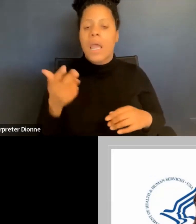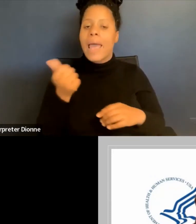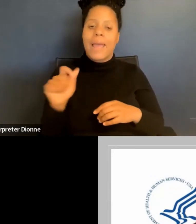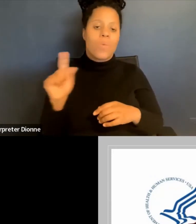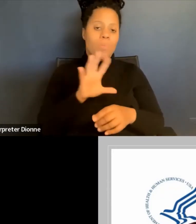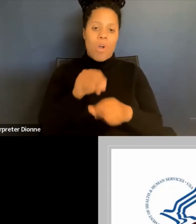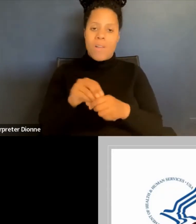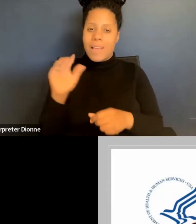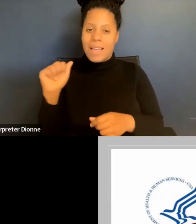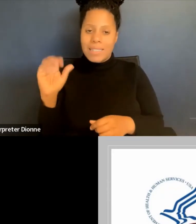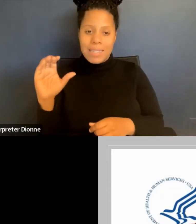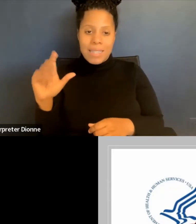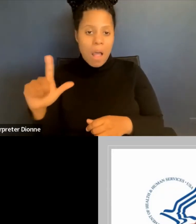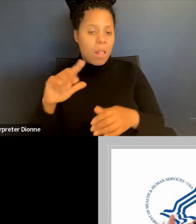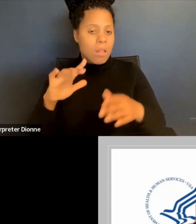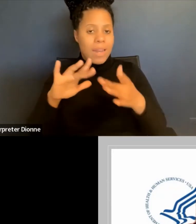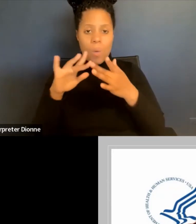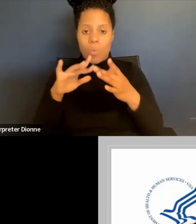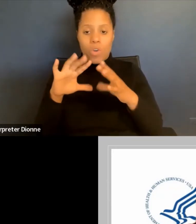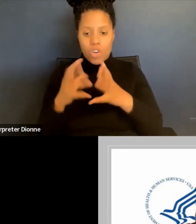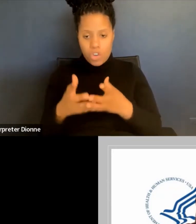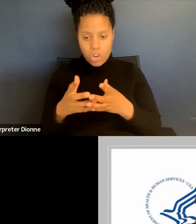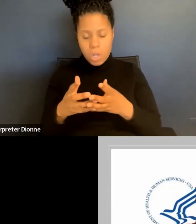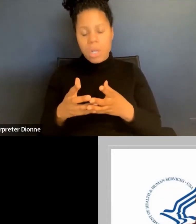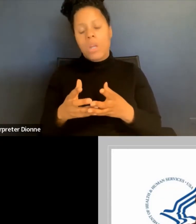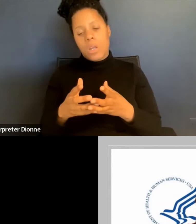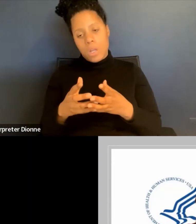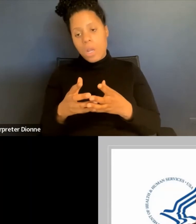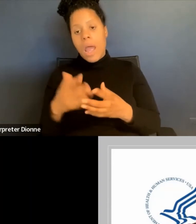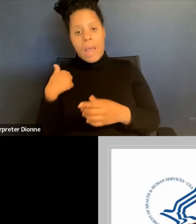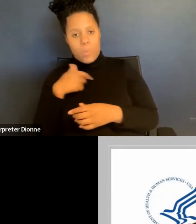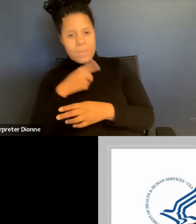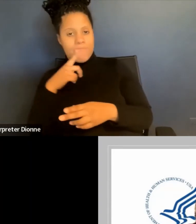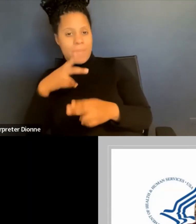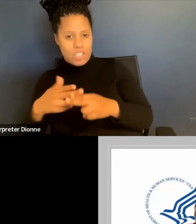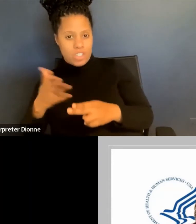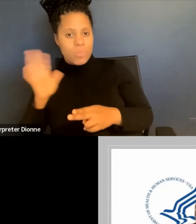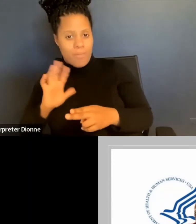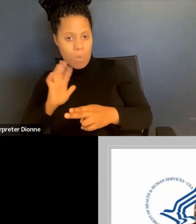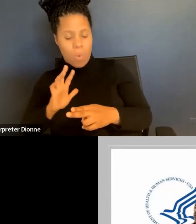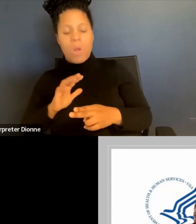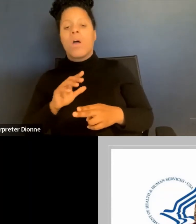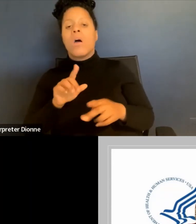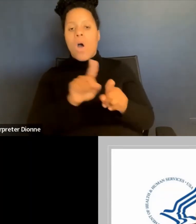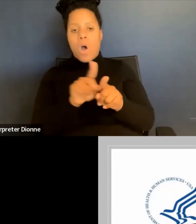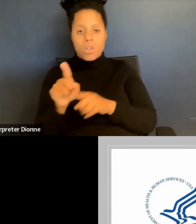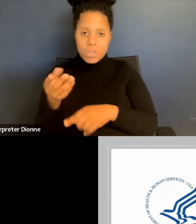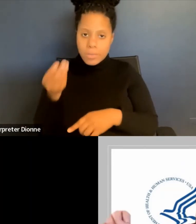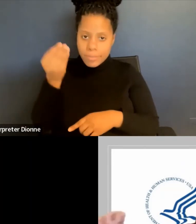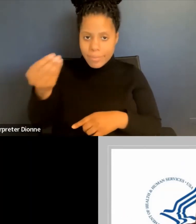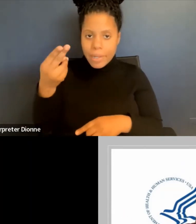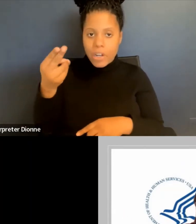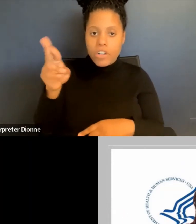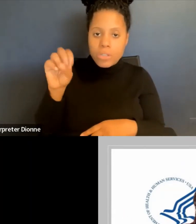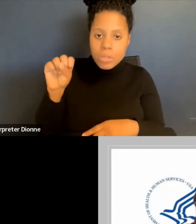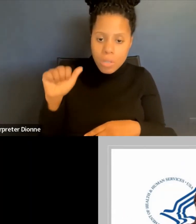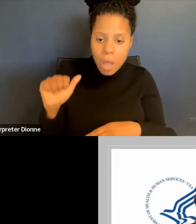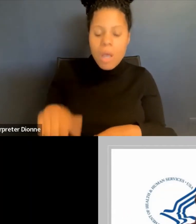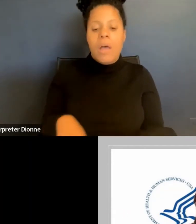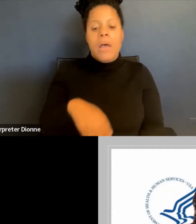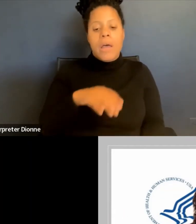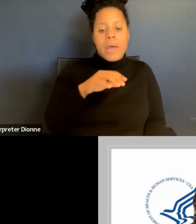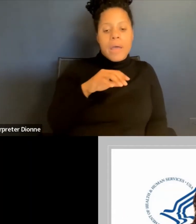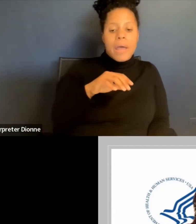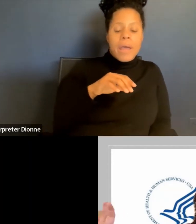we sent to all of our networks has also gone to HRSA's networks. ACL's chief of staff, Rick Nichols, joined a